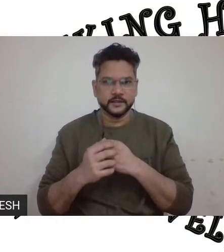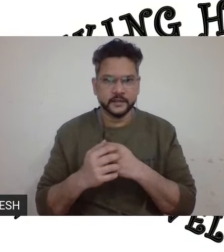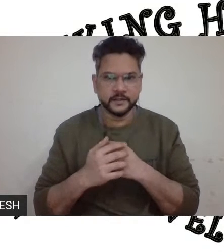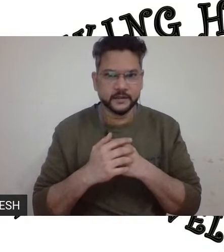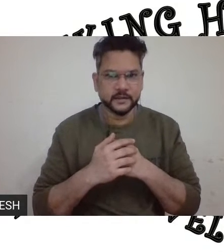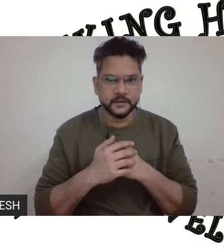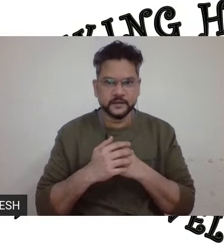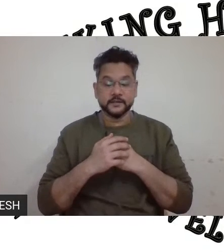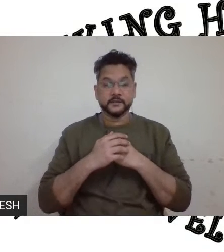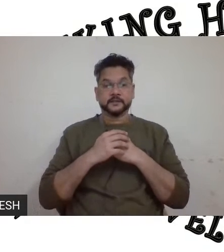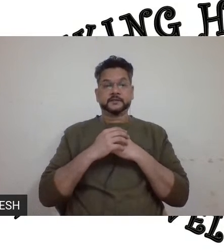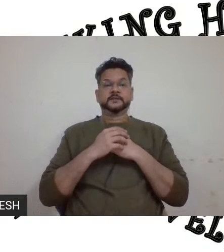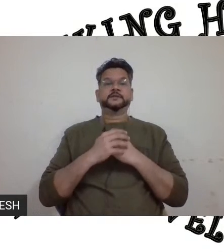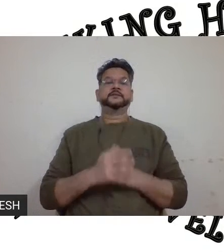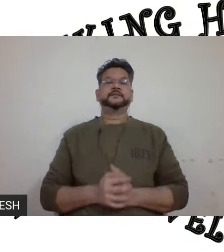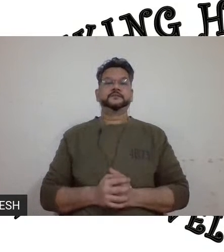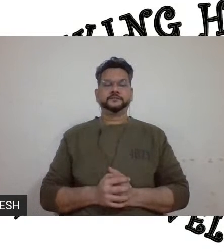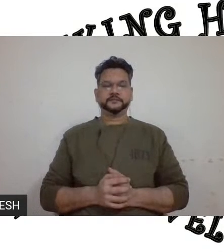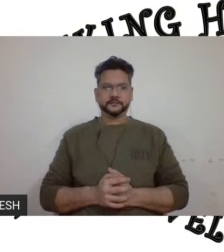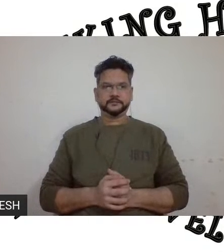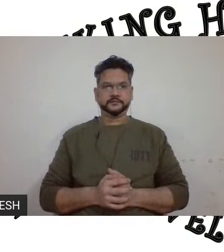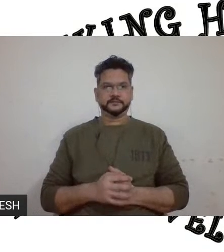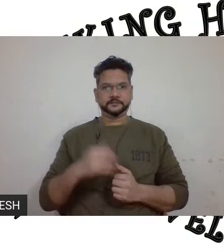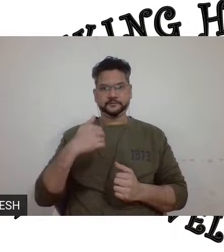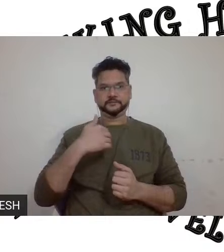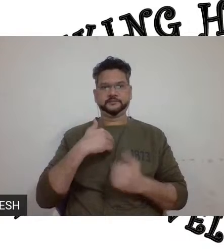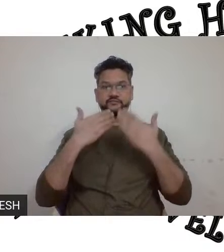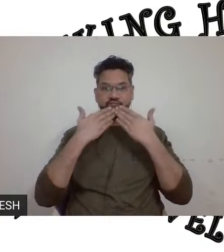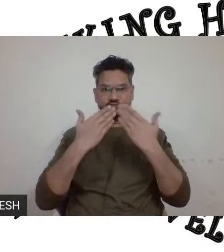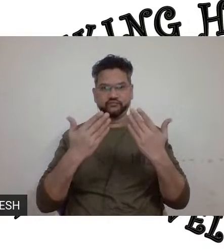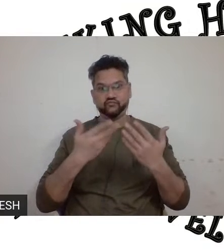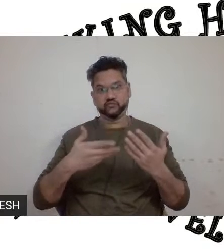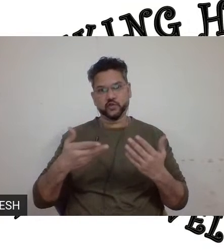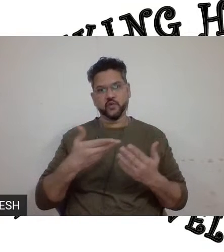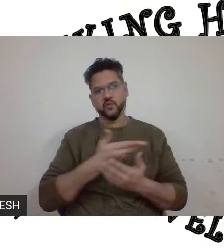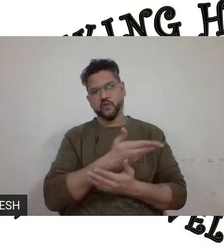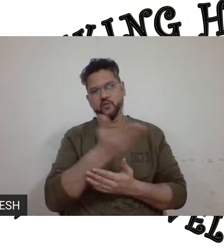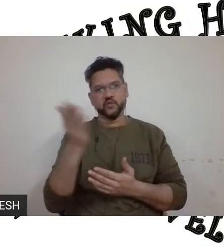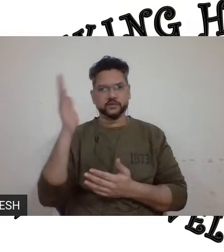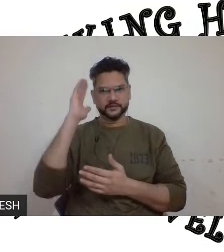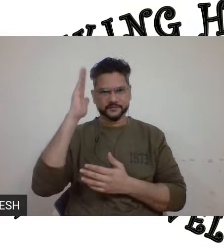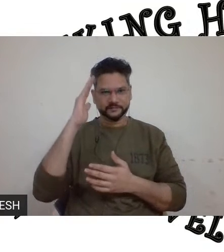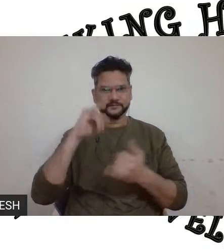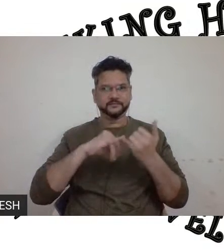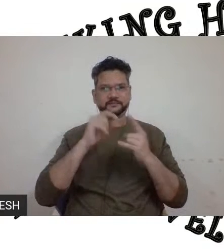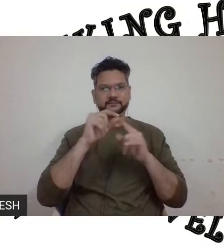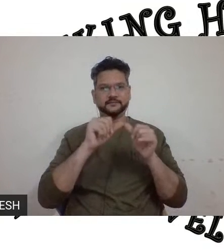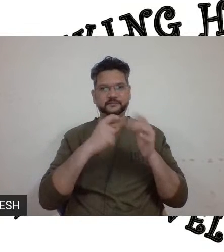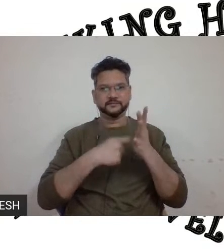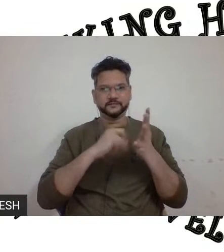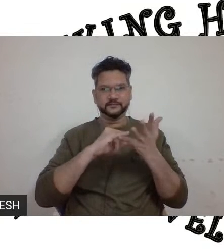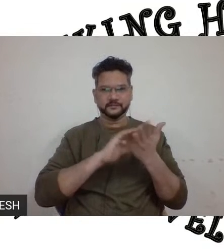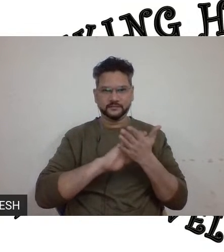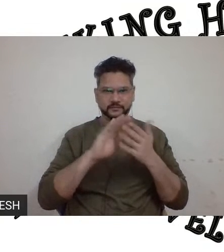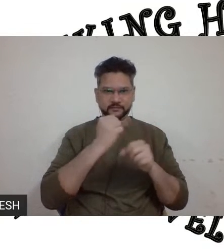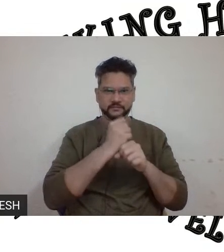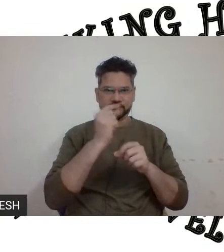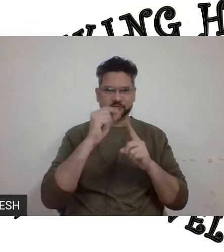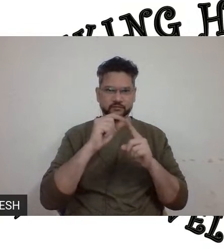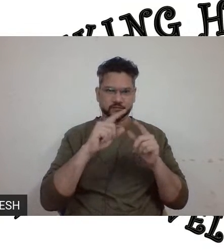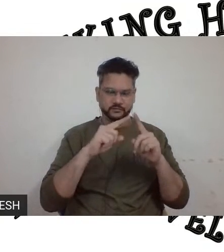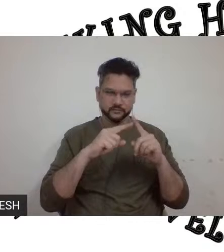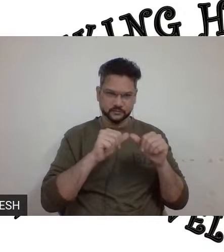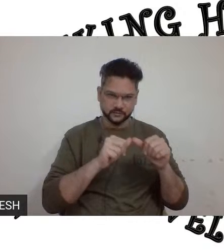I would like to thank our all speakers, Mr. Sparsh Gupta, IAS, Mr. Sumer Nair,